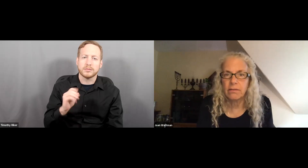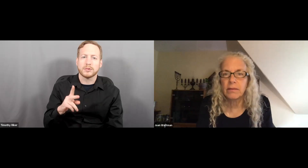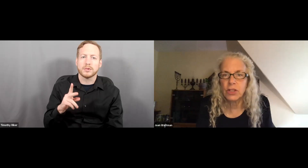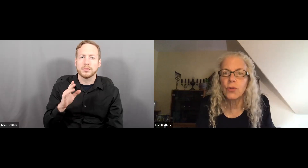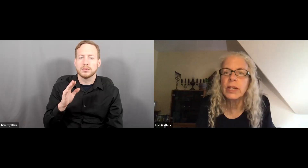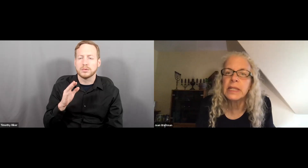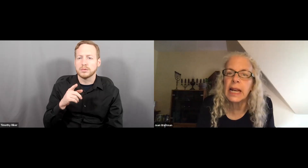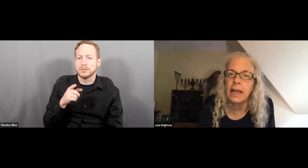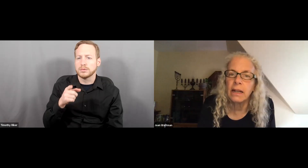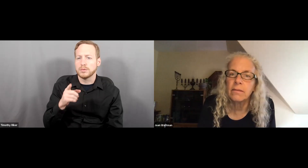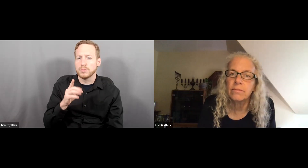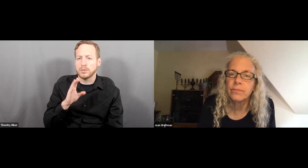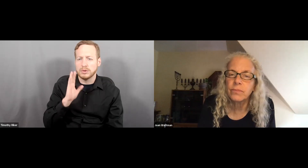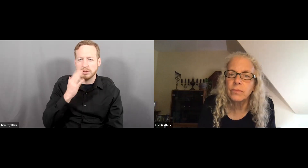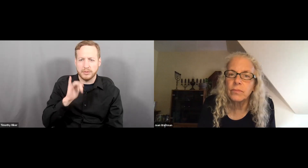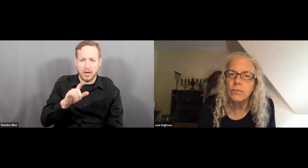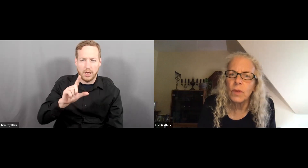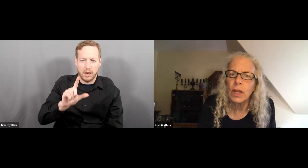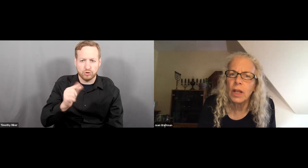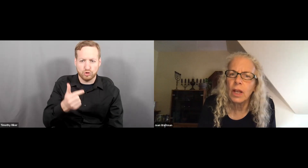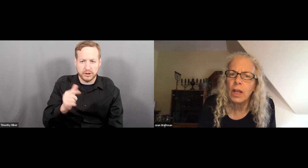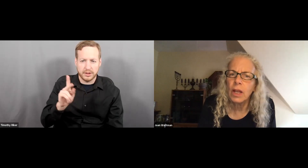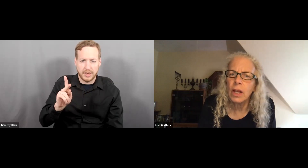Okay. So Tim's saying